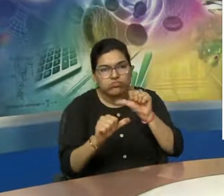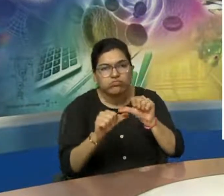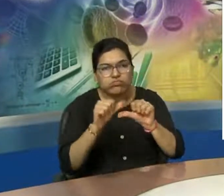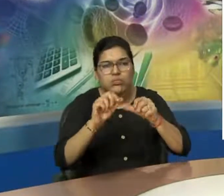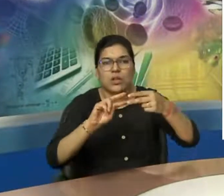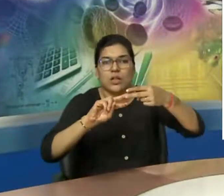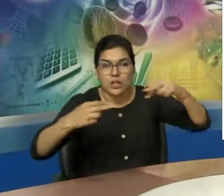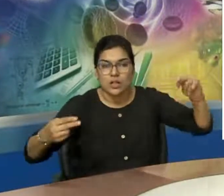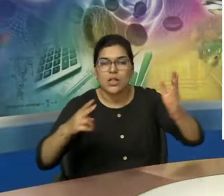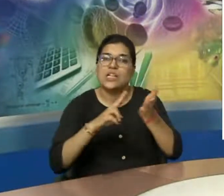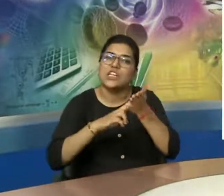genetic.